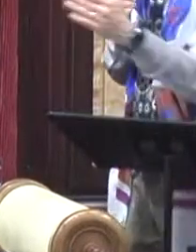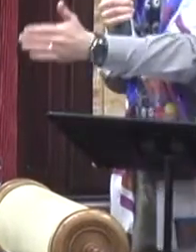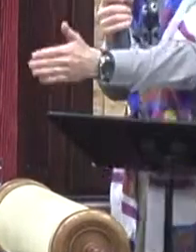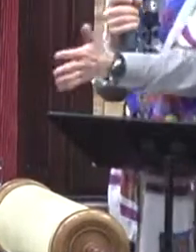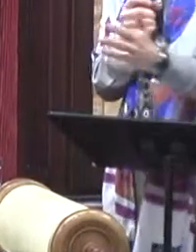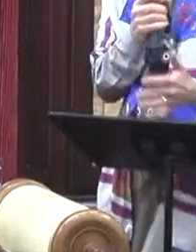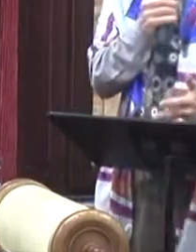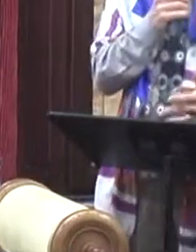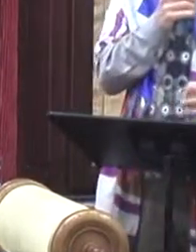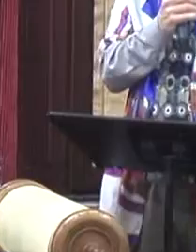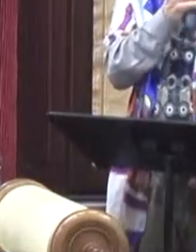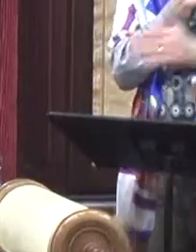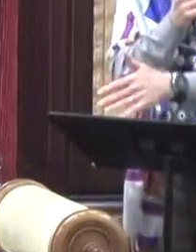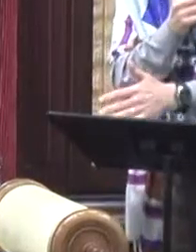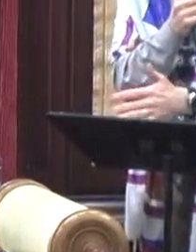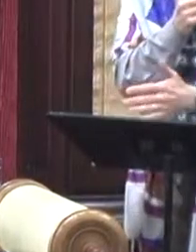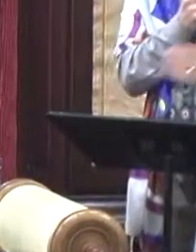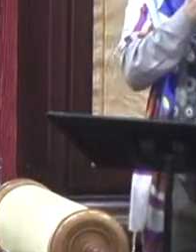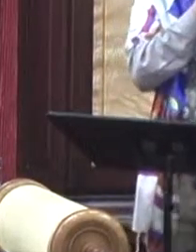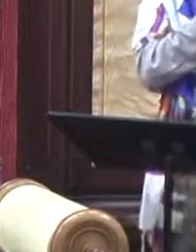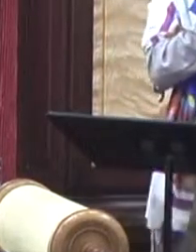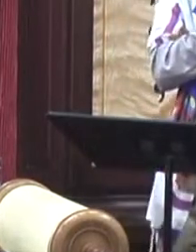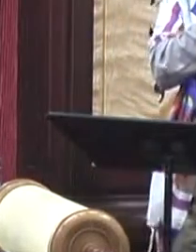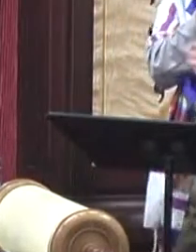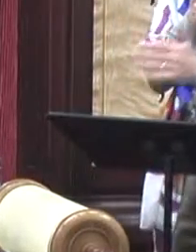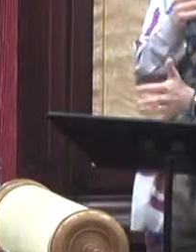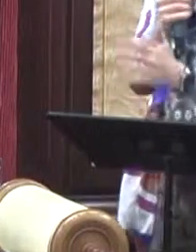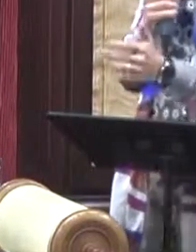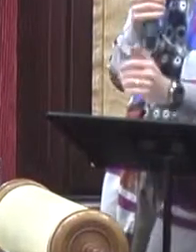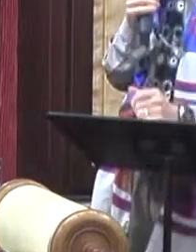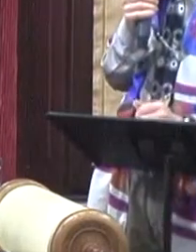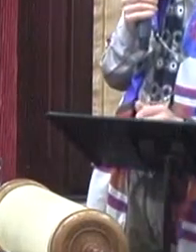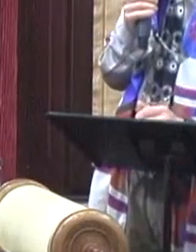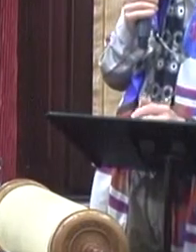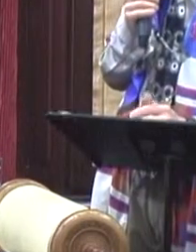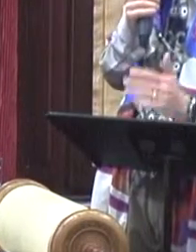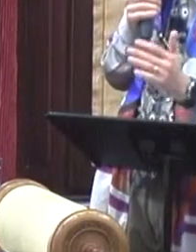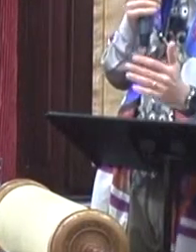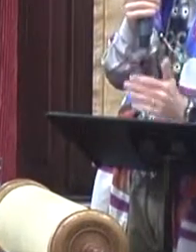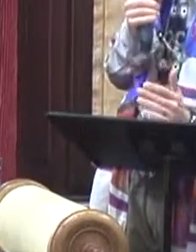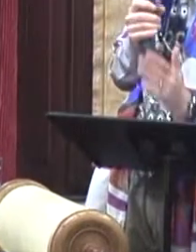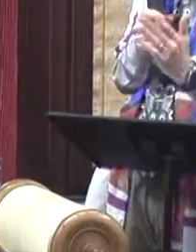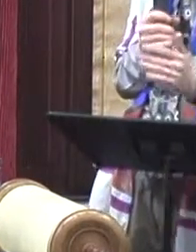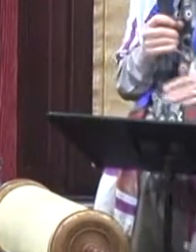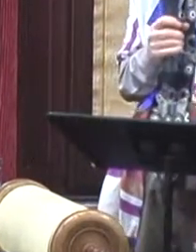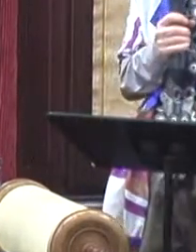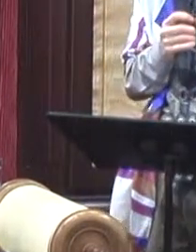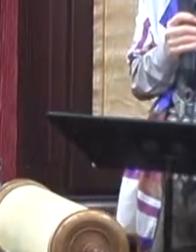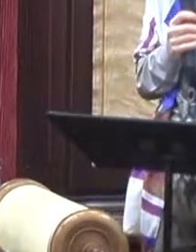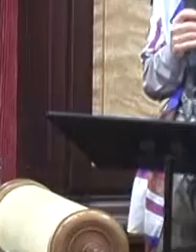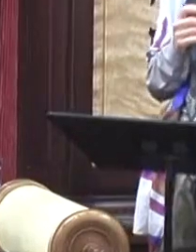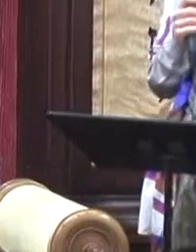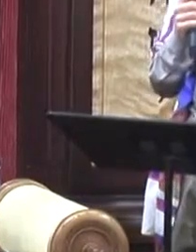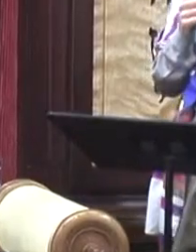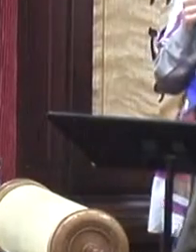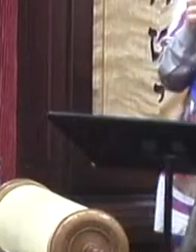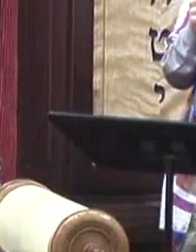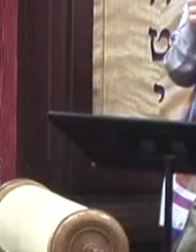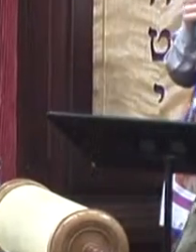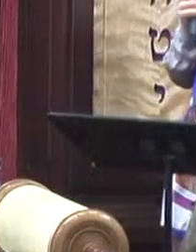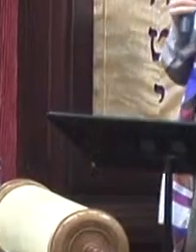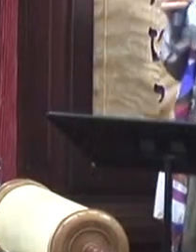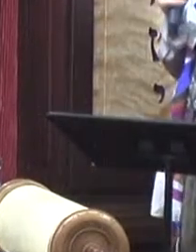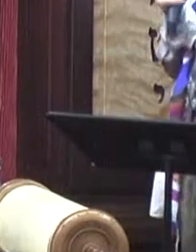he even got to Bethel. On the way, all he did was purpose in his heart, okay, I'm going to obey what God said to do. I'm going to go to Bethel.